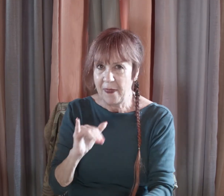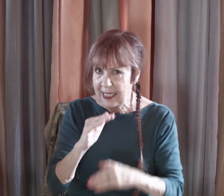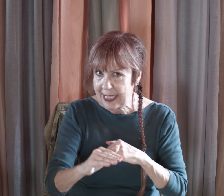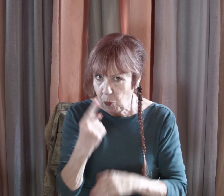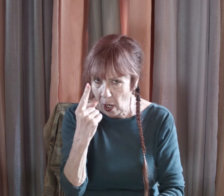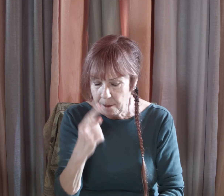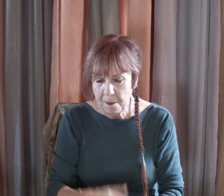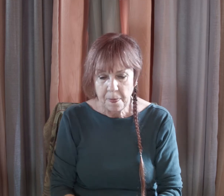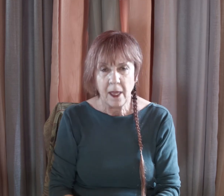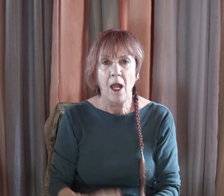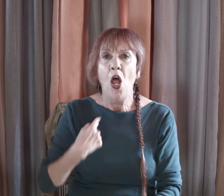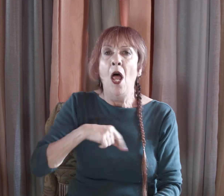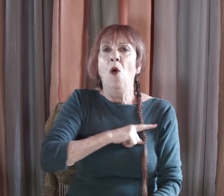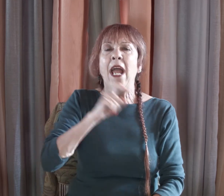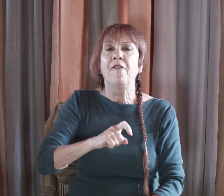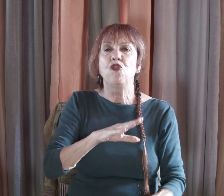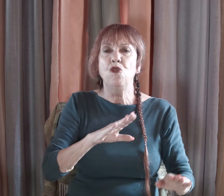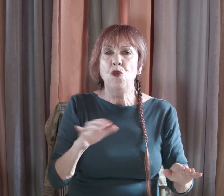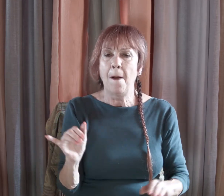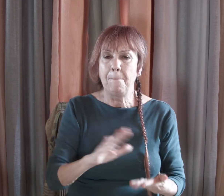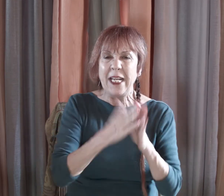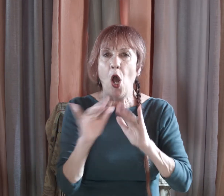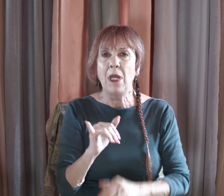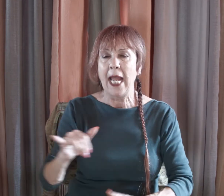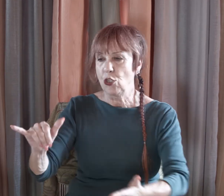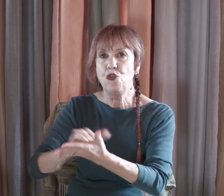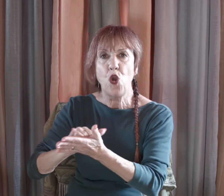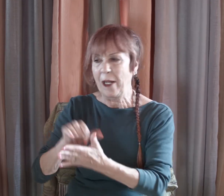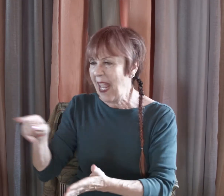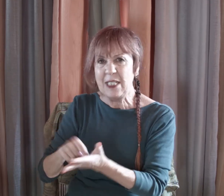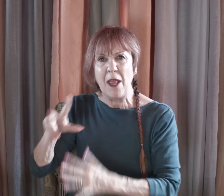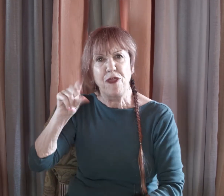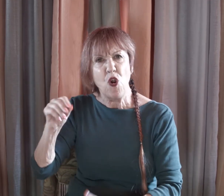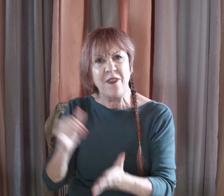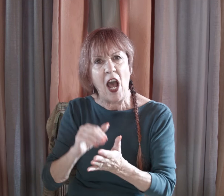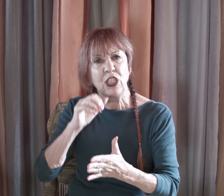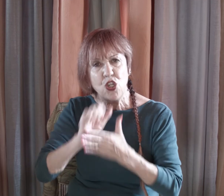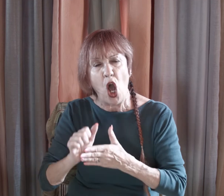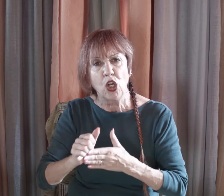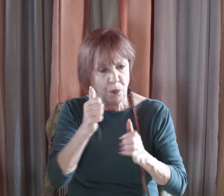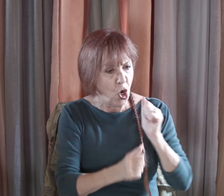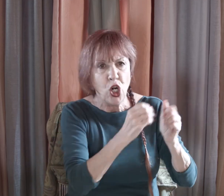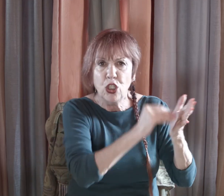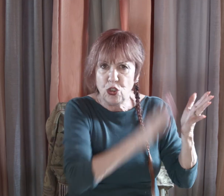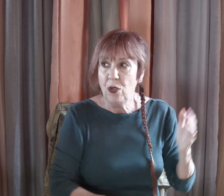one. We've got to get to be like New York. New York's spending $30,000 a kid on their children. I read